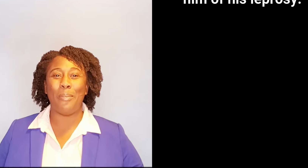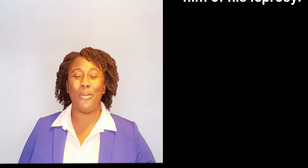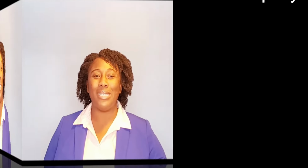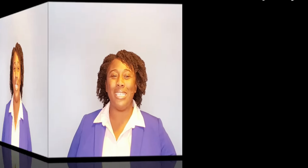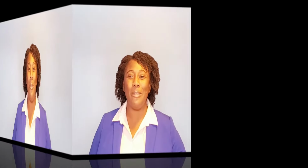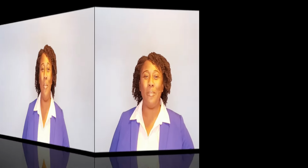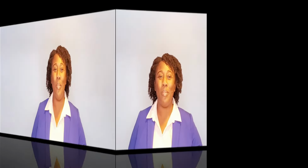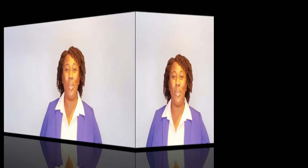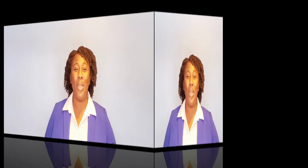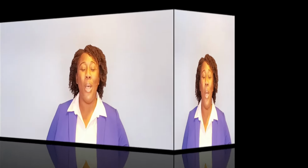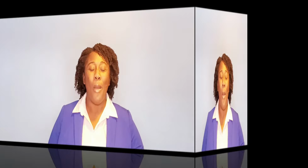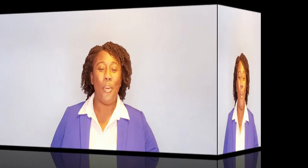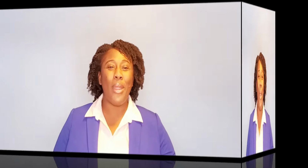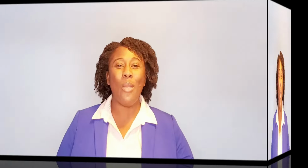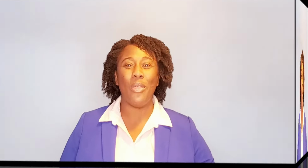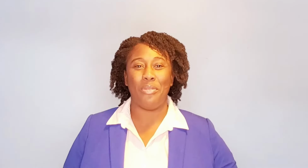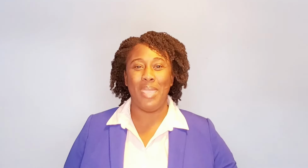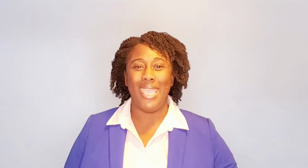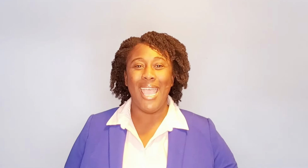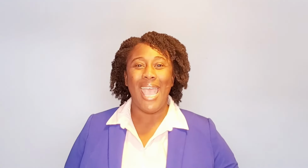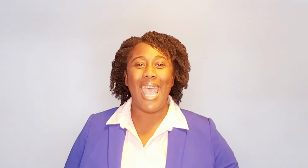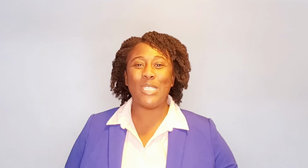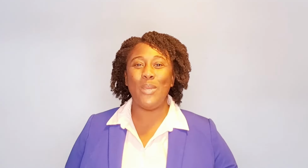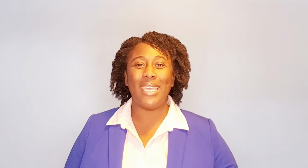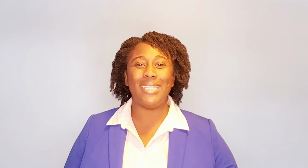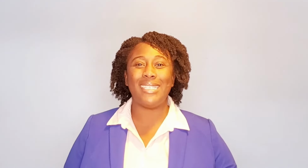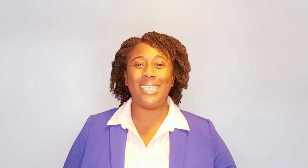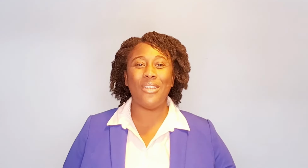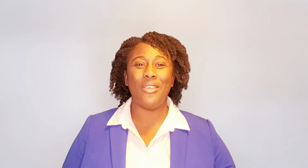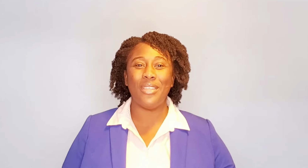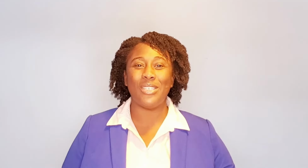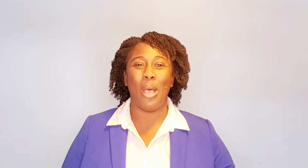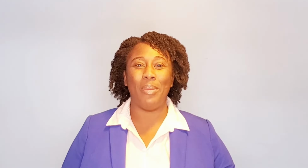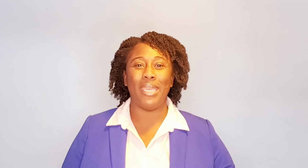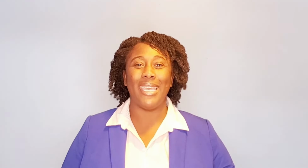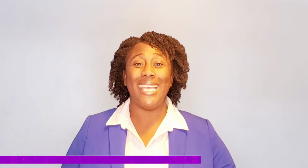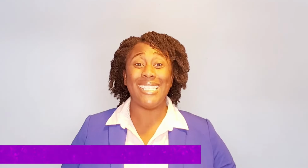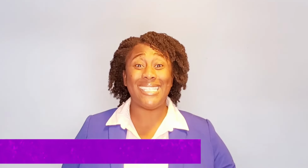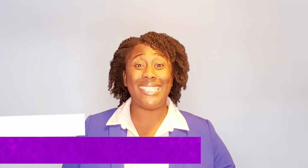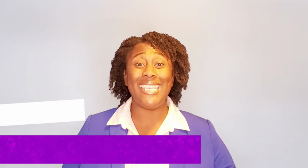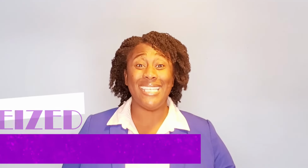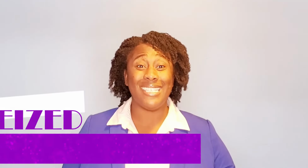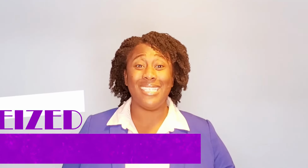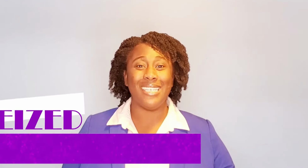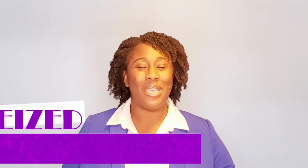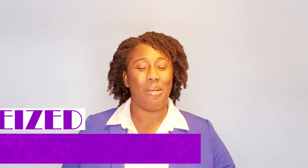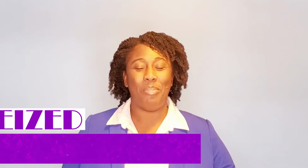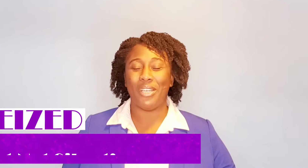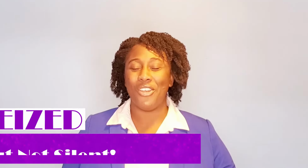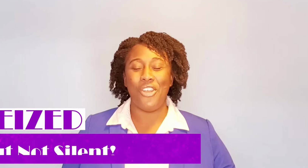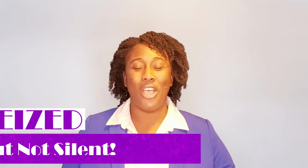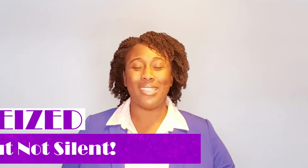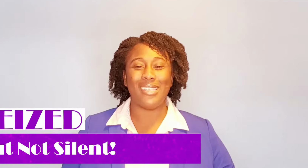leprosy.' Pray with me as we consider the topic, 'Seized but not